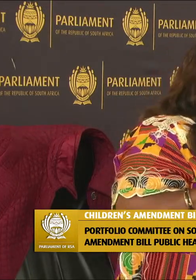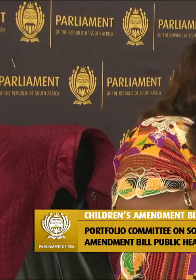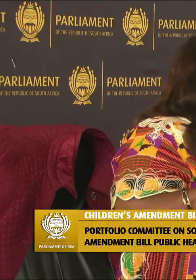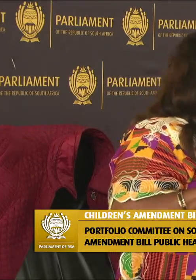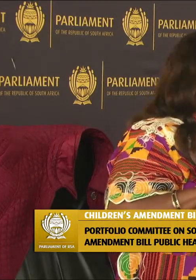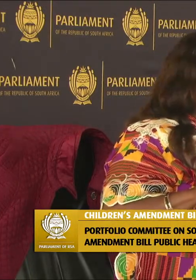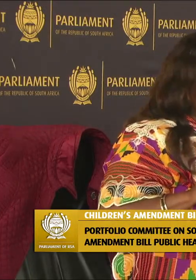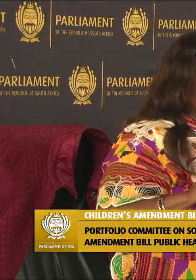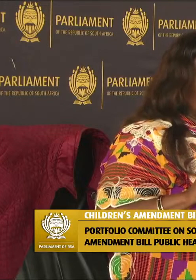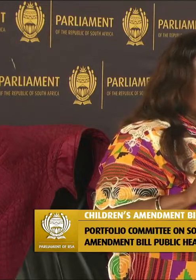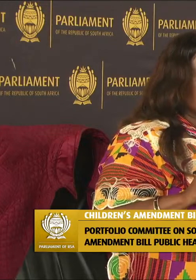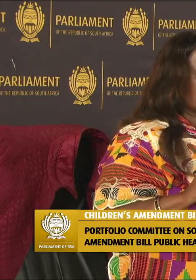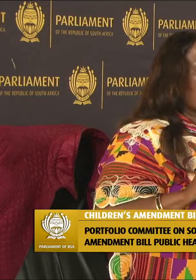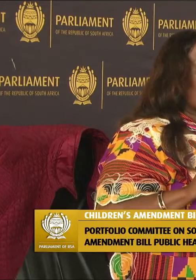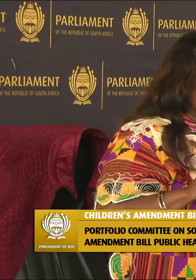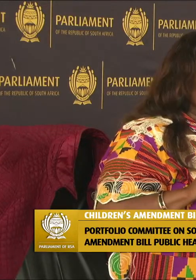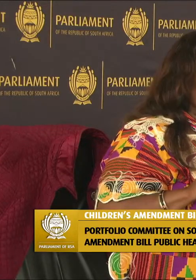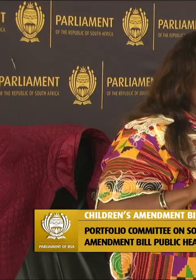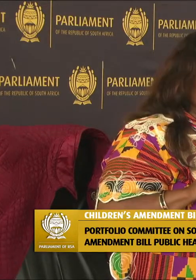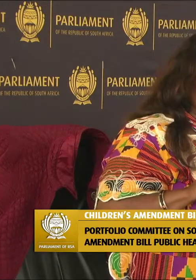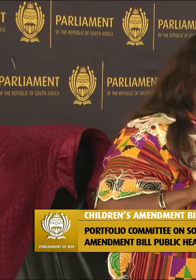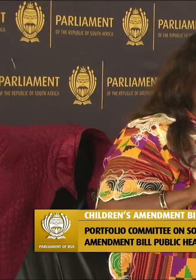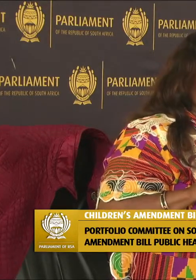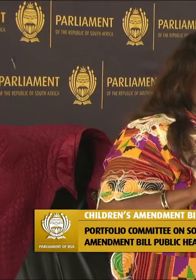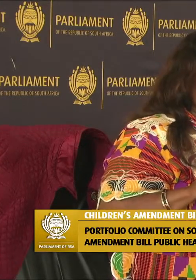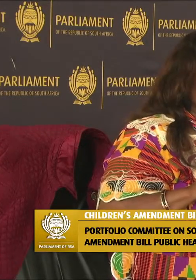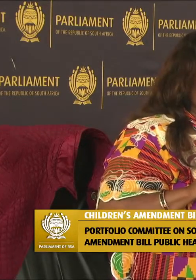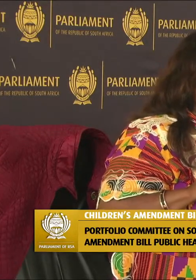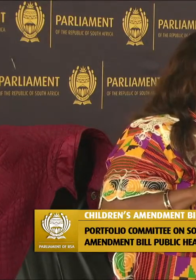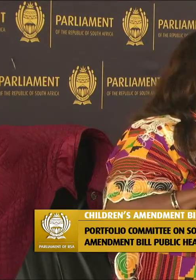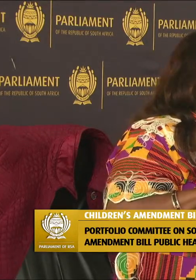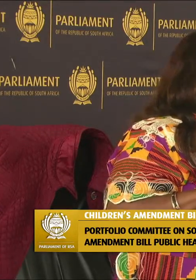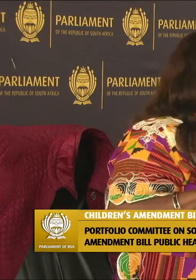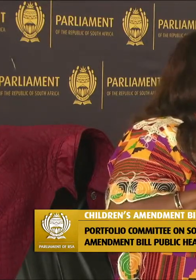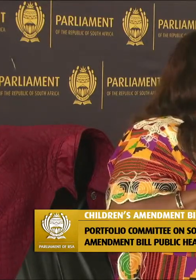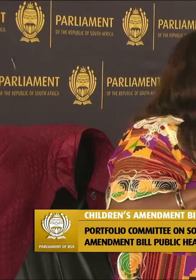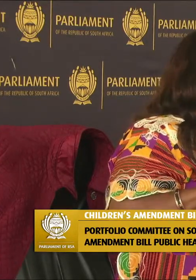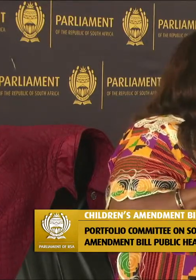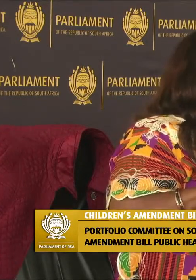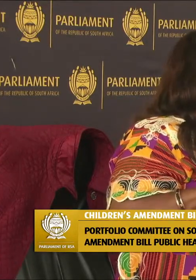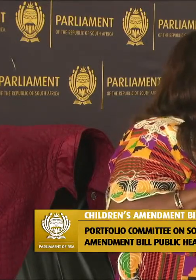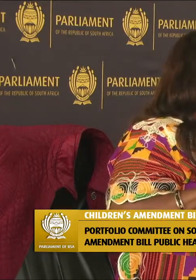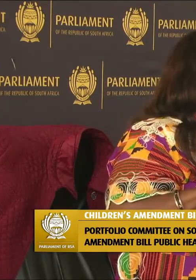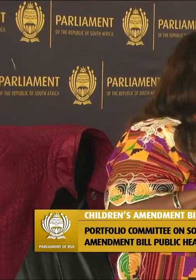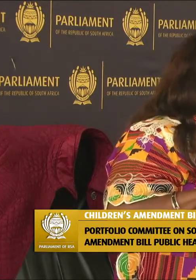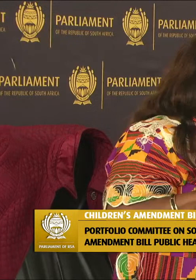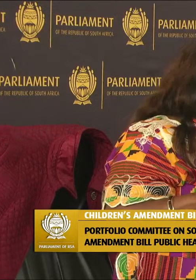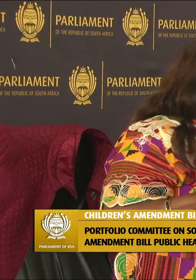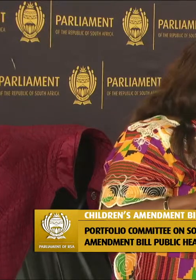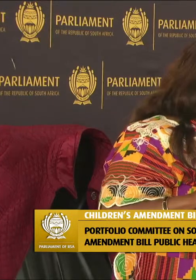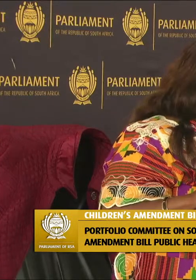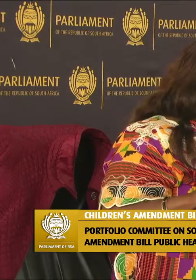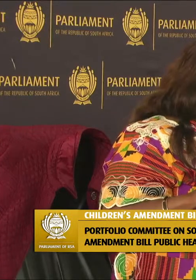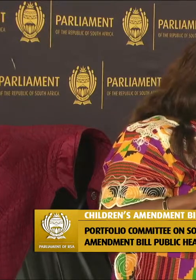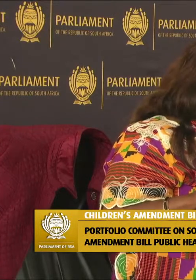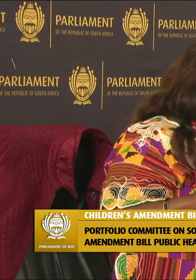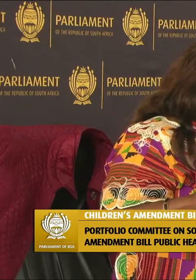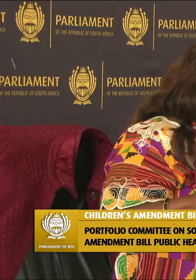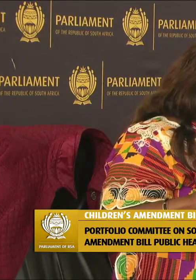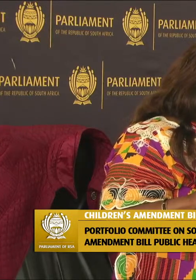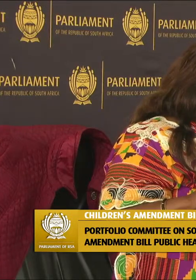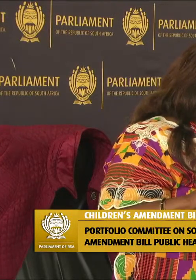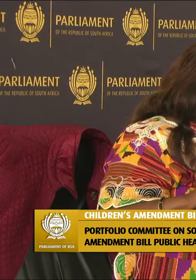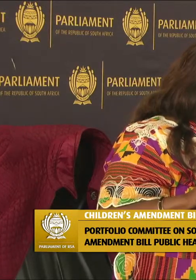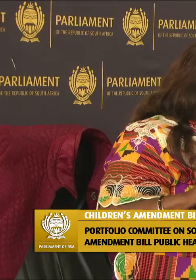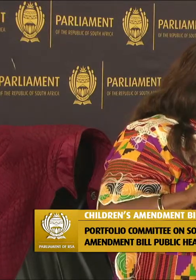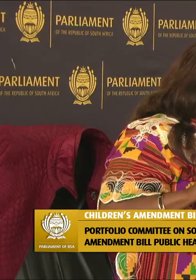divorced or single parents. Kodwa as fathers babanayo irresponsibility yokukhulisa abantwana babo. Which will help